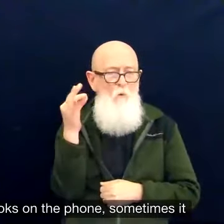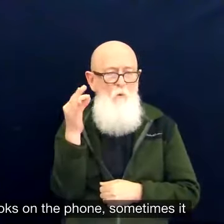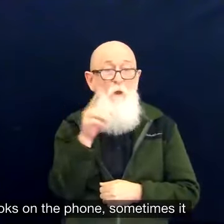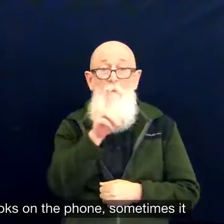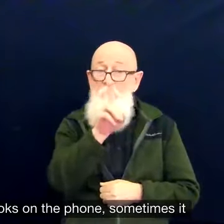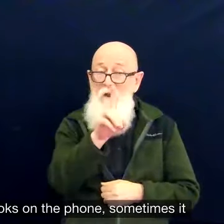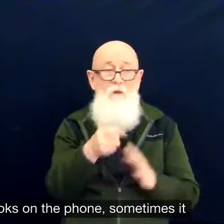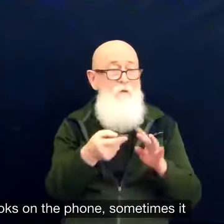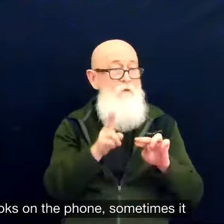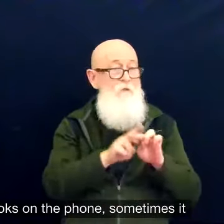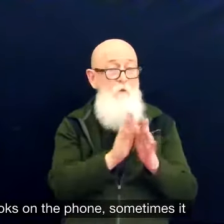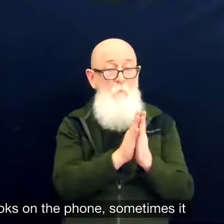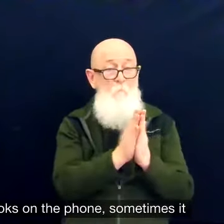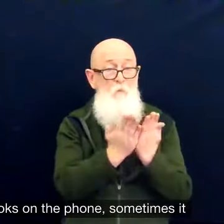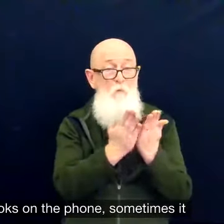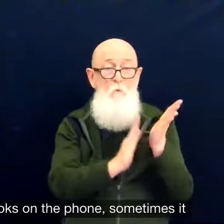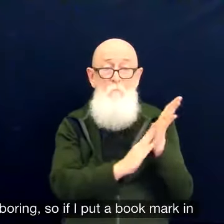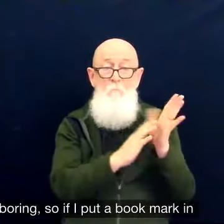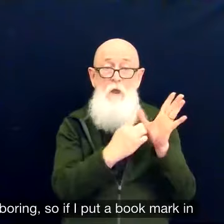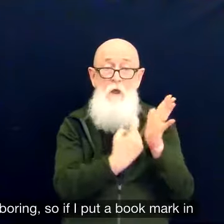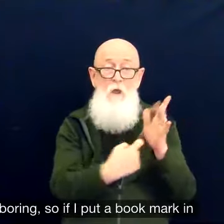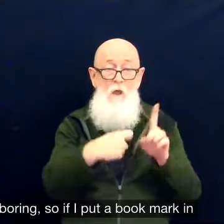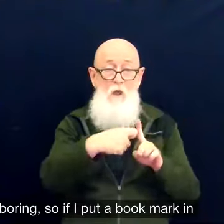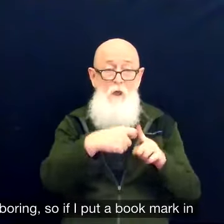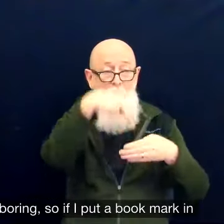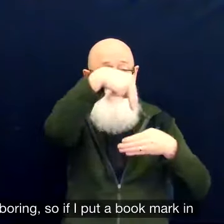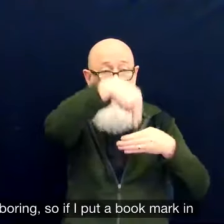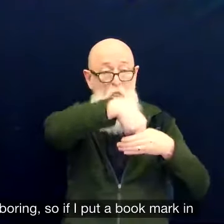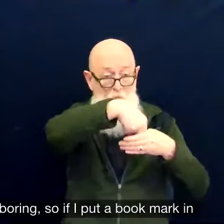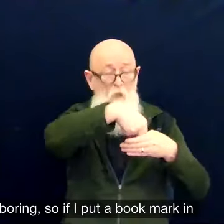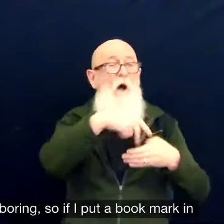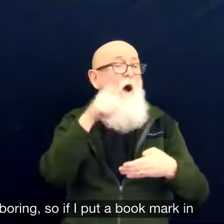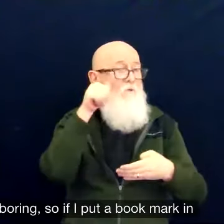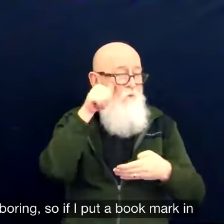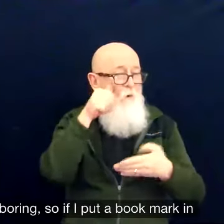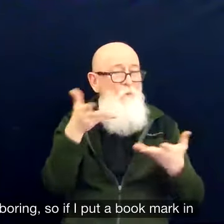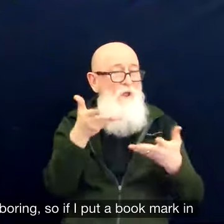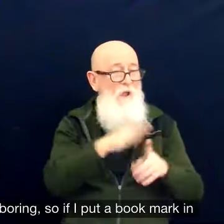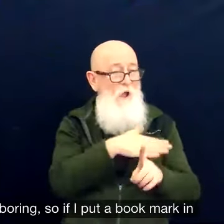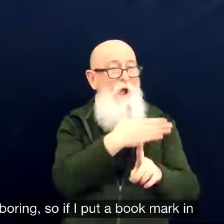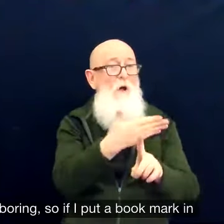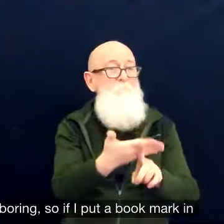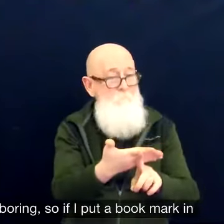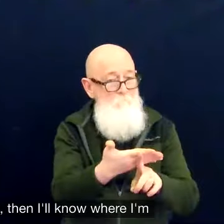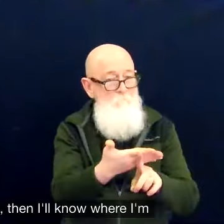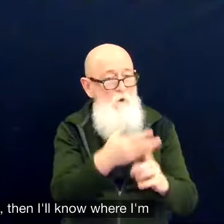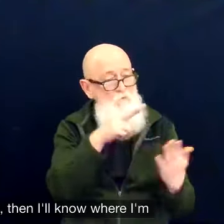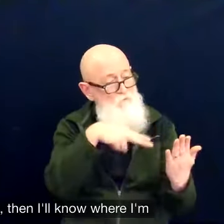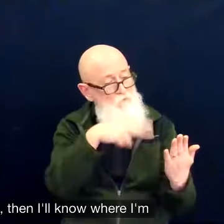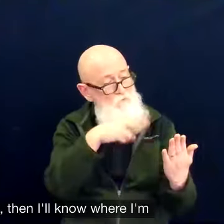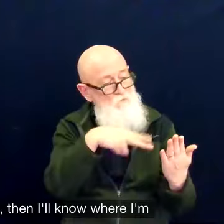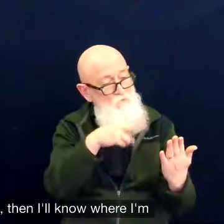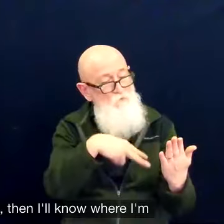bookmark in that information, then I'll know where I'm up to. So whether it's on iBooks or the